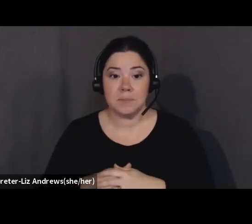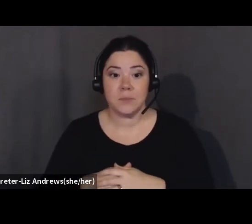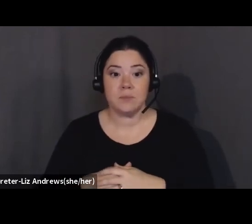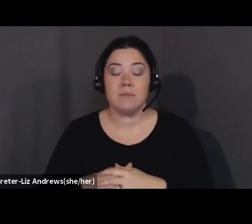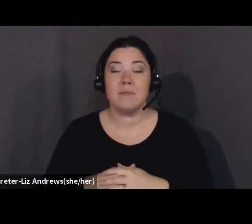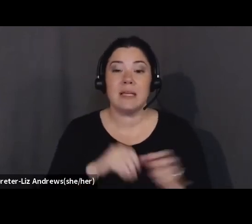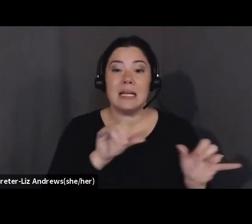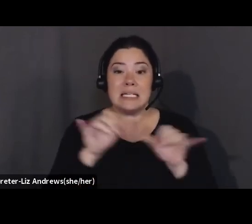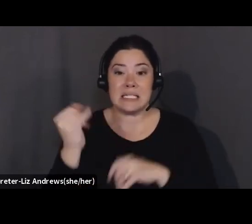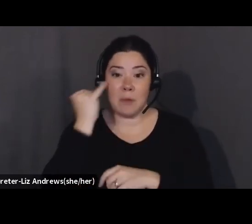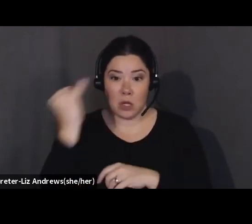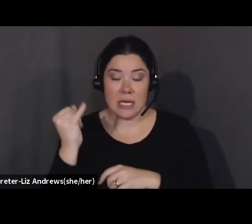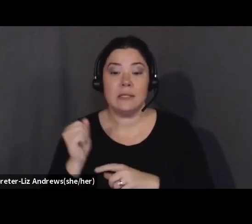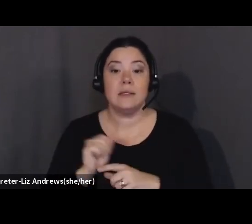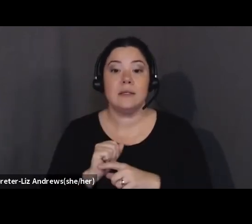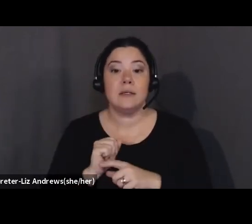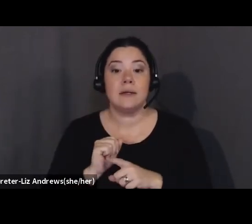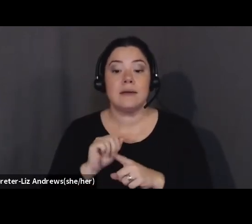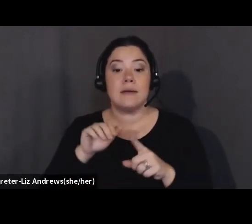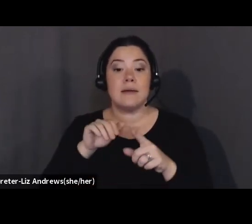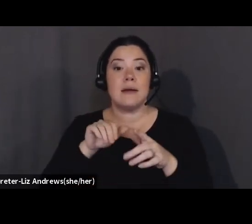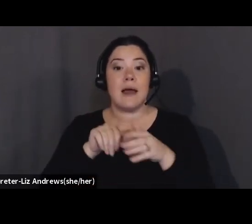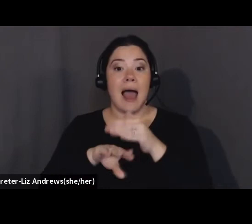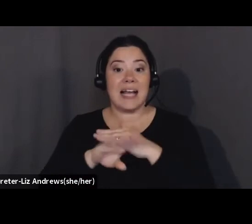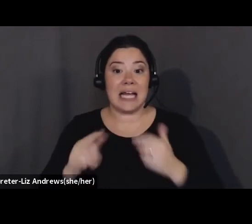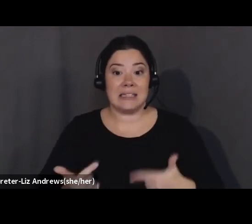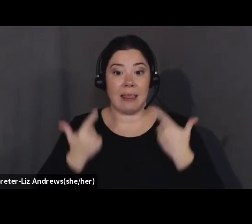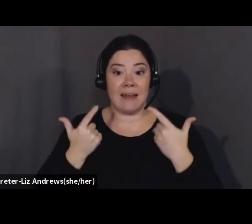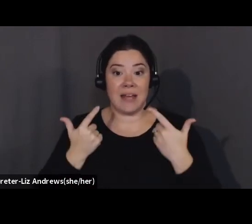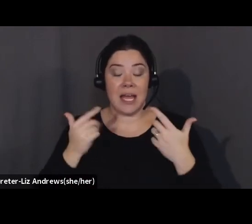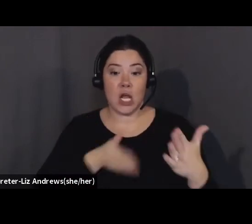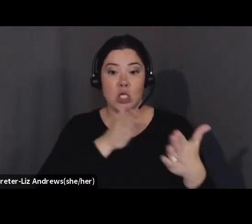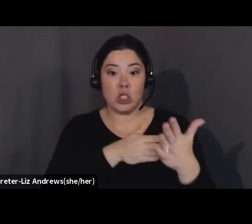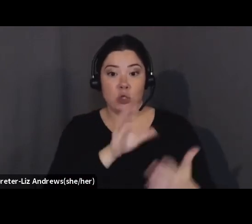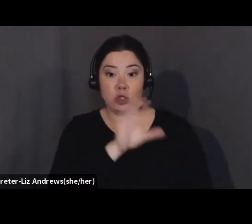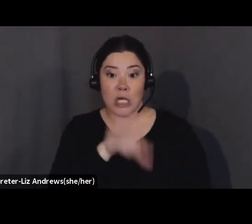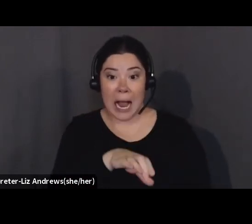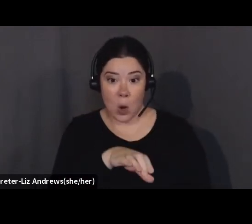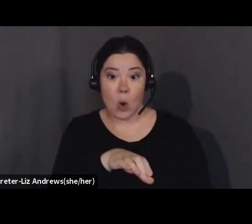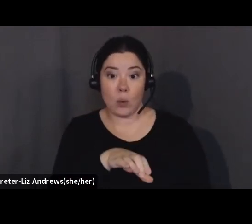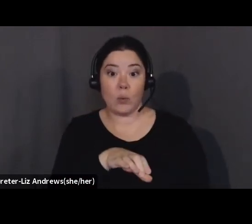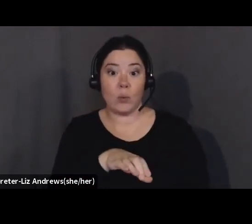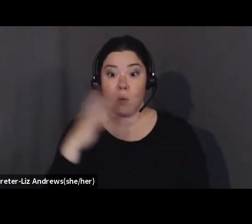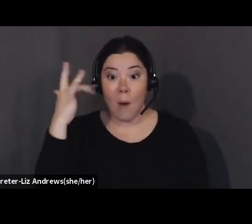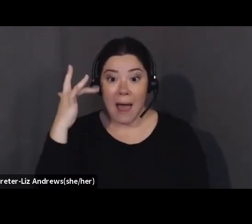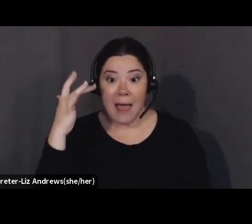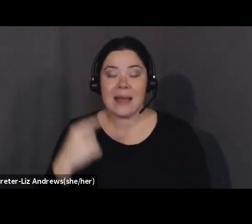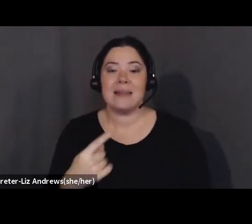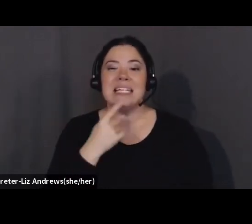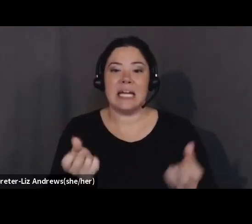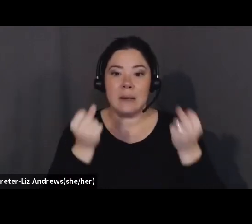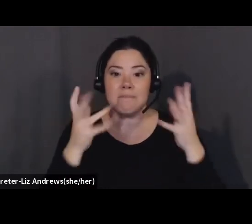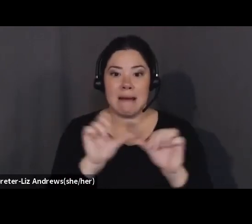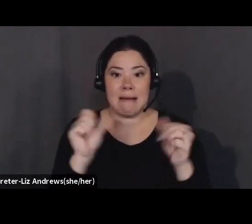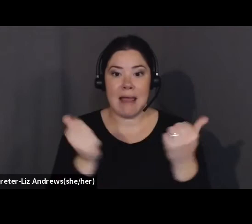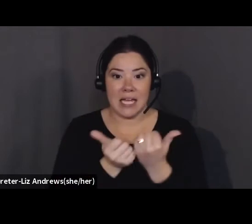Similarly, Access Living sued Chicago, alleging that several city agencies have failed to